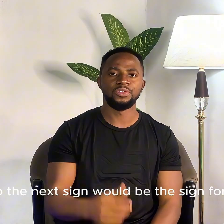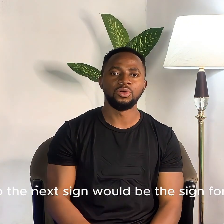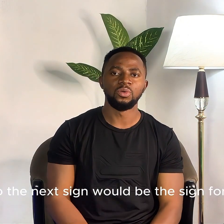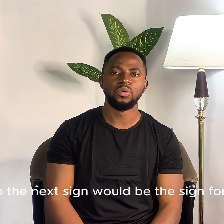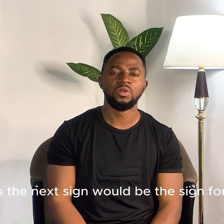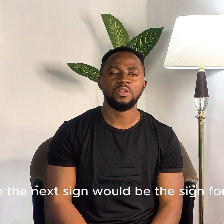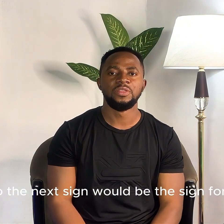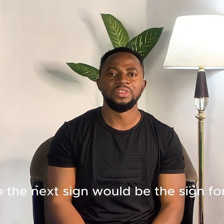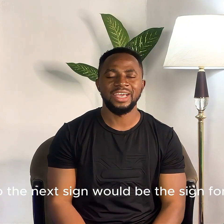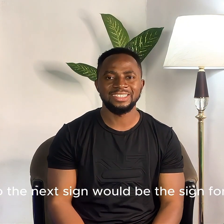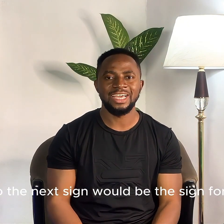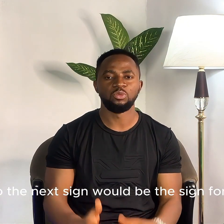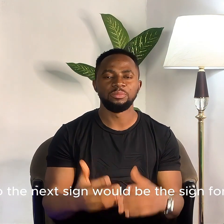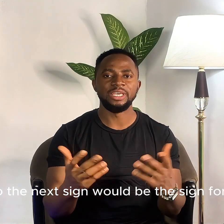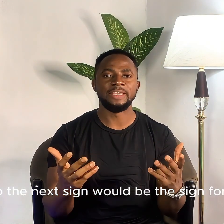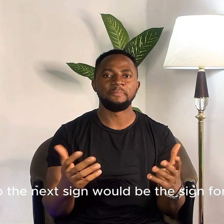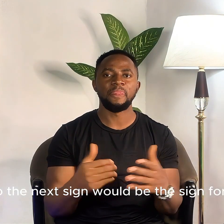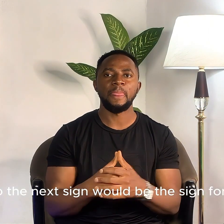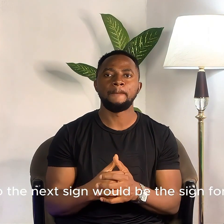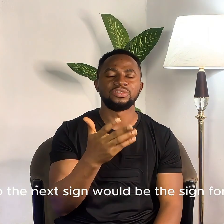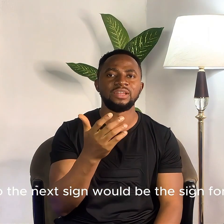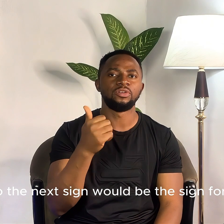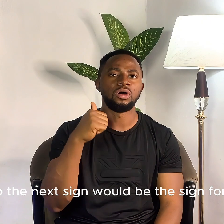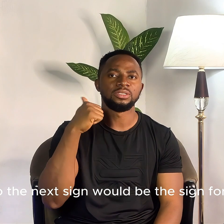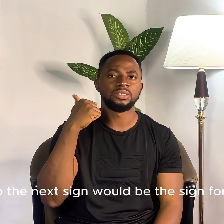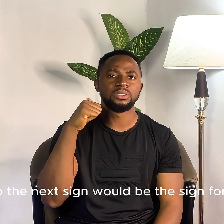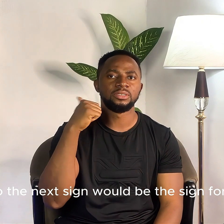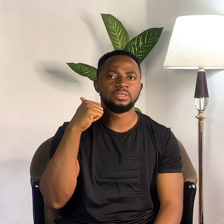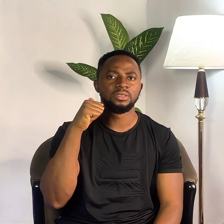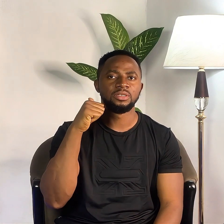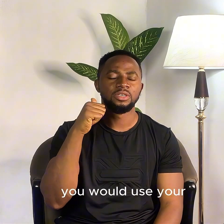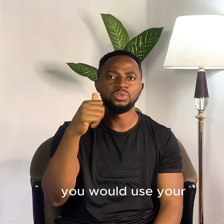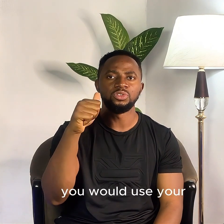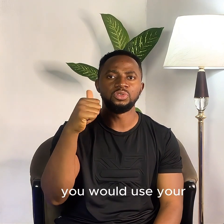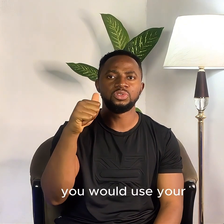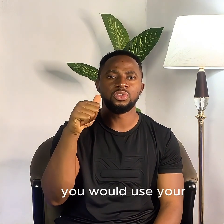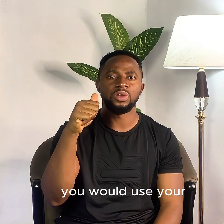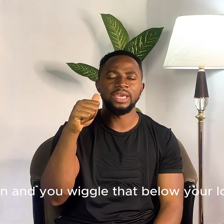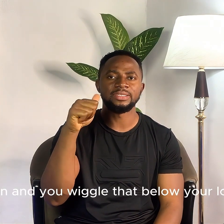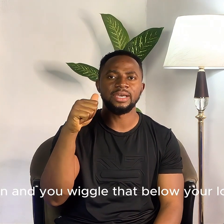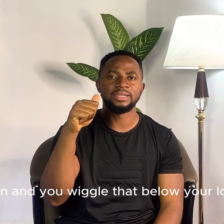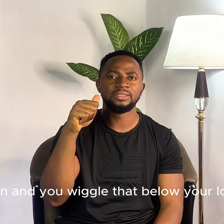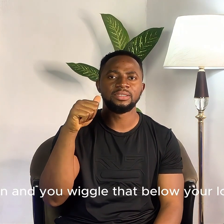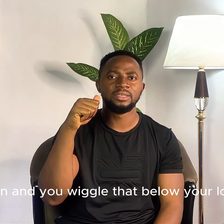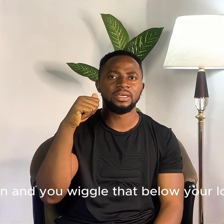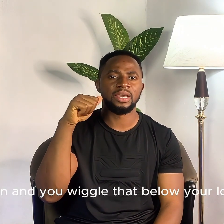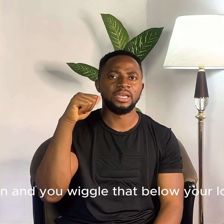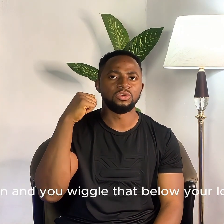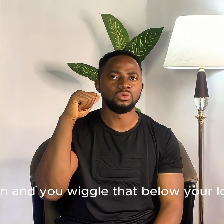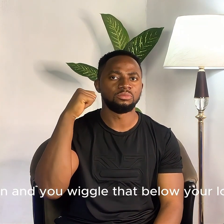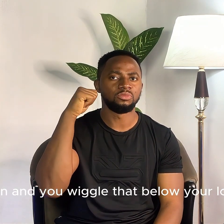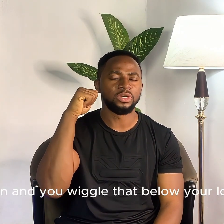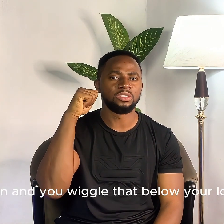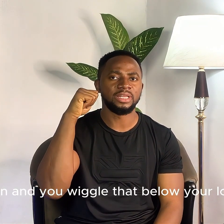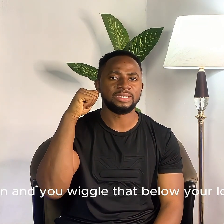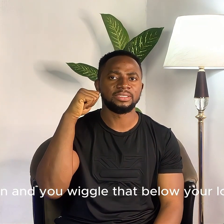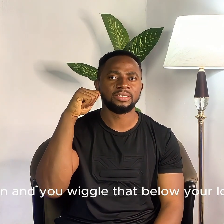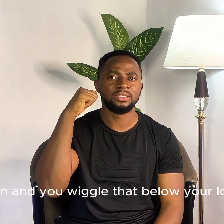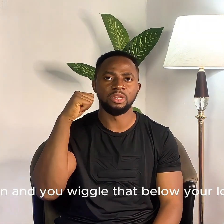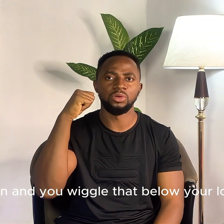So the next sign would be the sign for aunt. You would use your A sign and you wiggle that below your